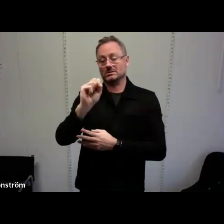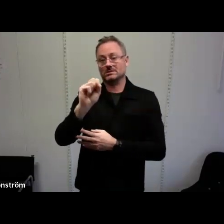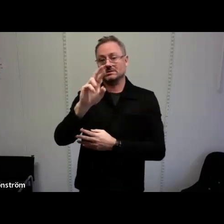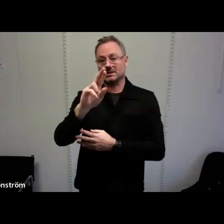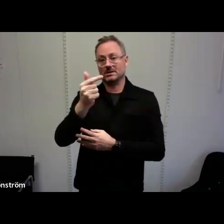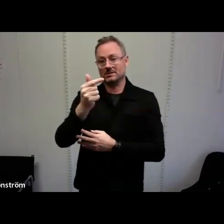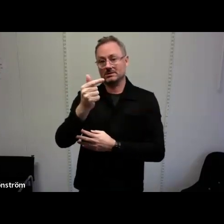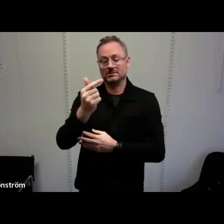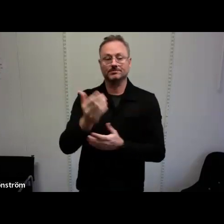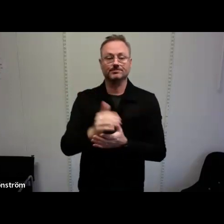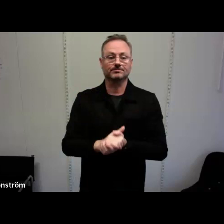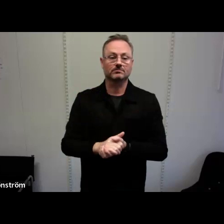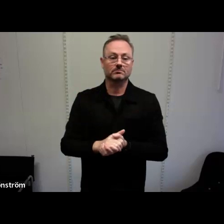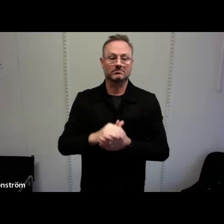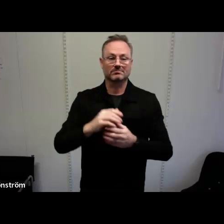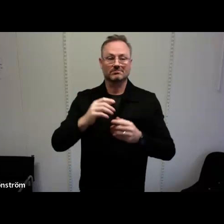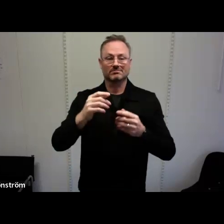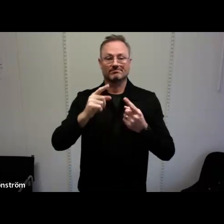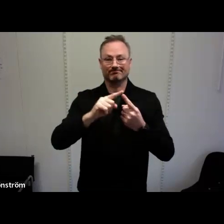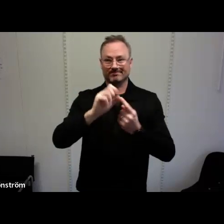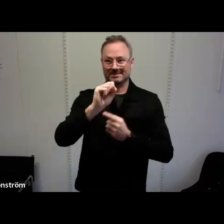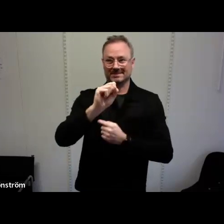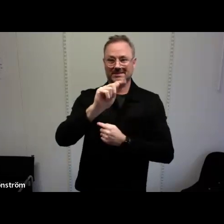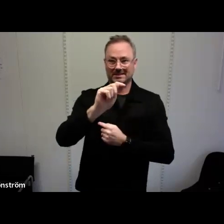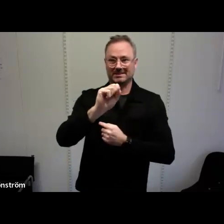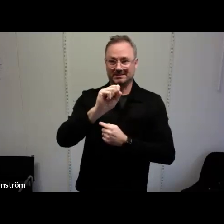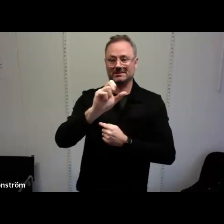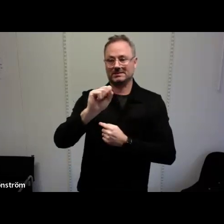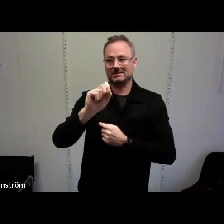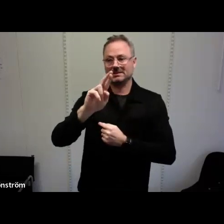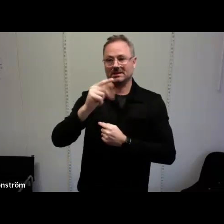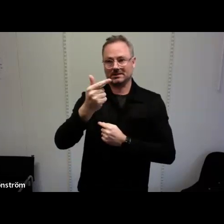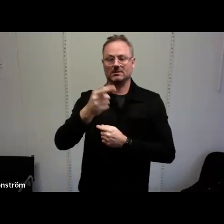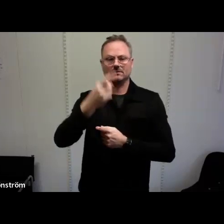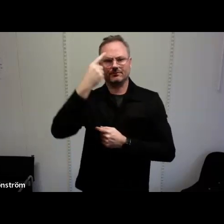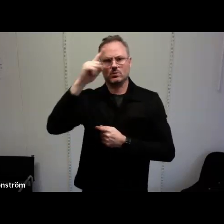developed 2 assessments, 2 SRTs